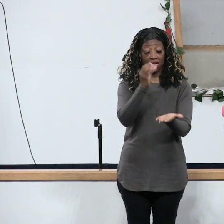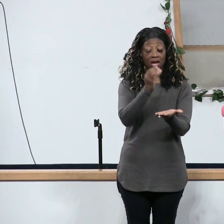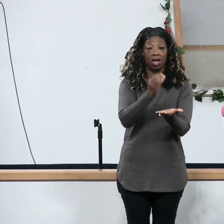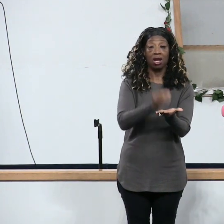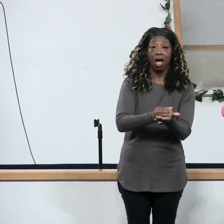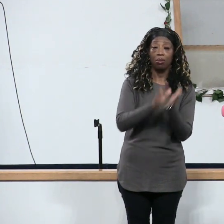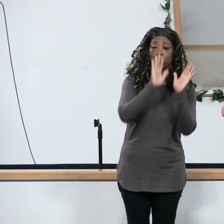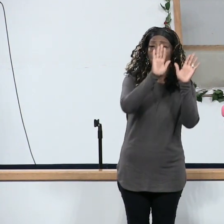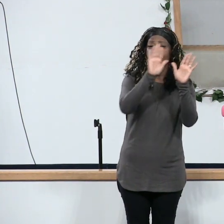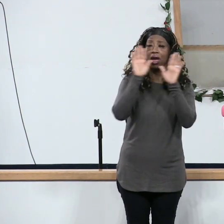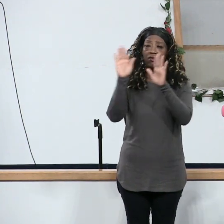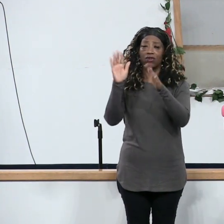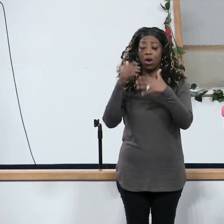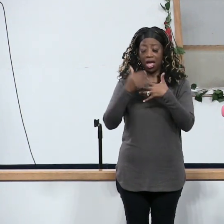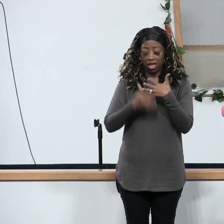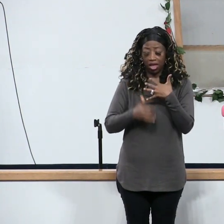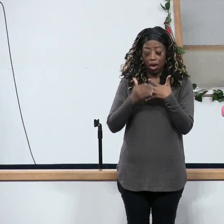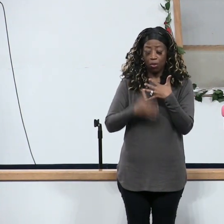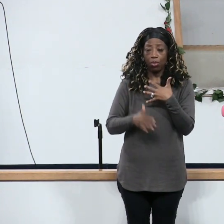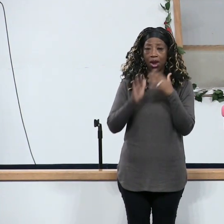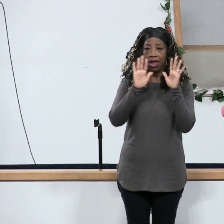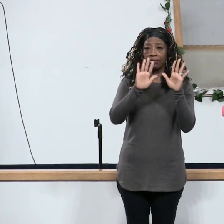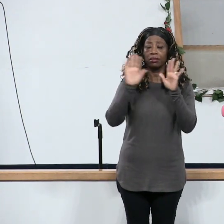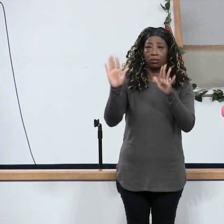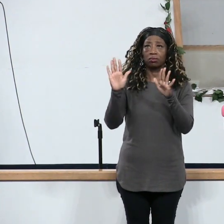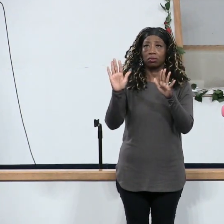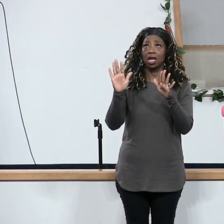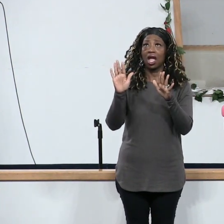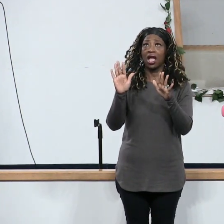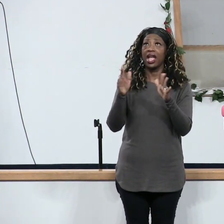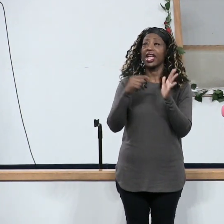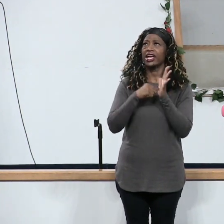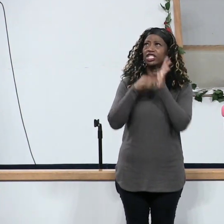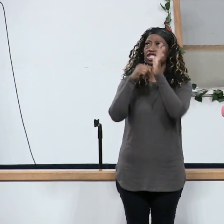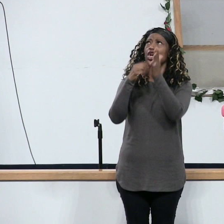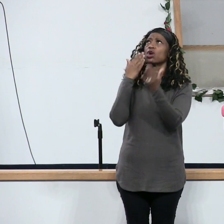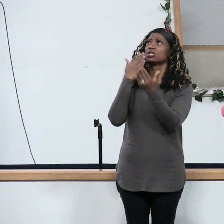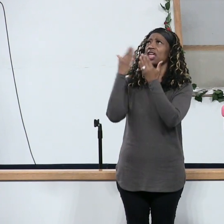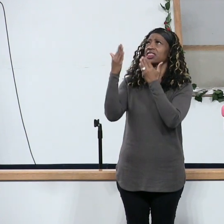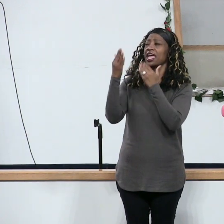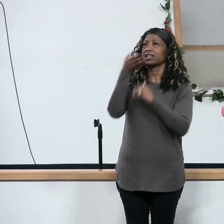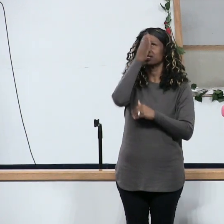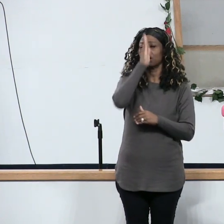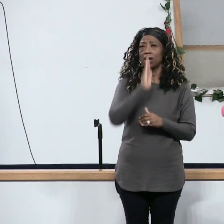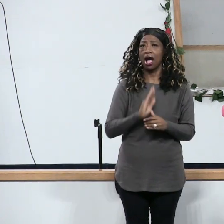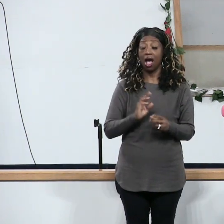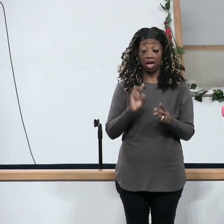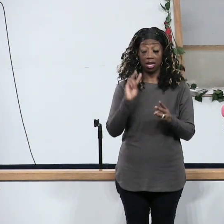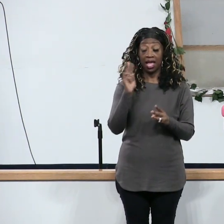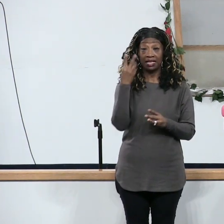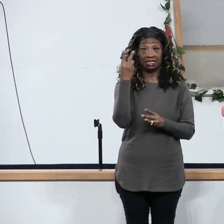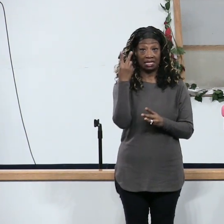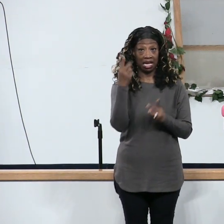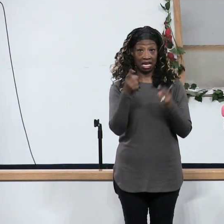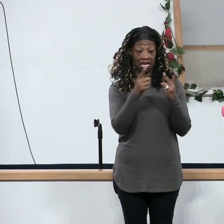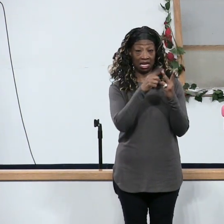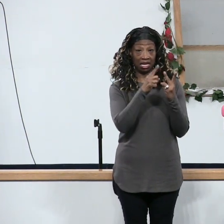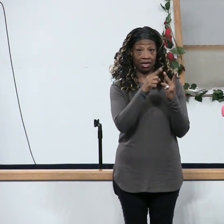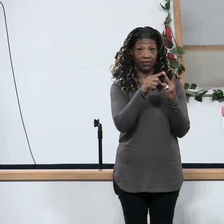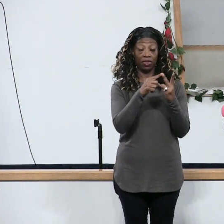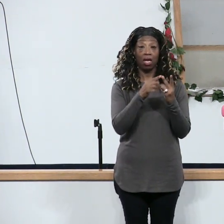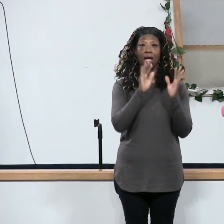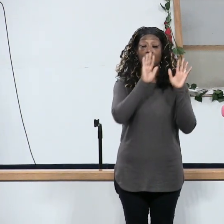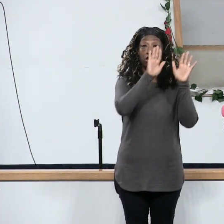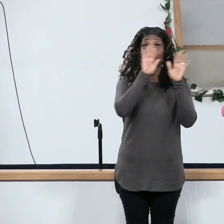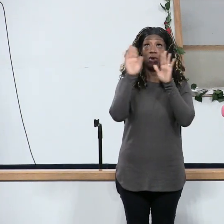grateful for the bread. He shows gratitude to the Father. And then secondly, Jesus is grateful